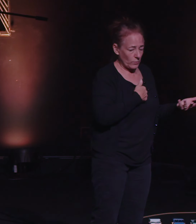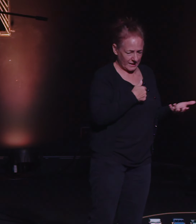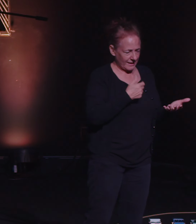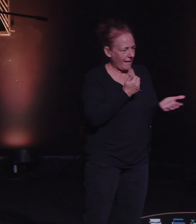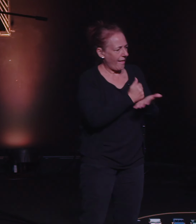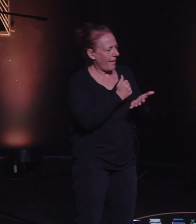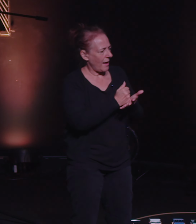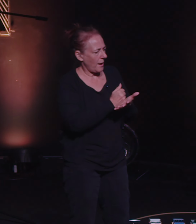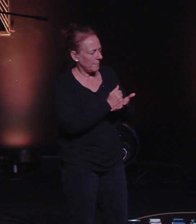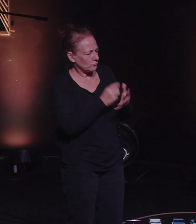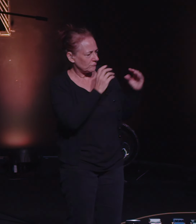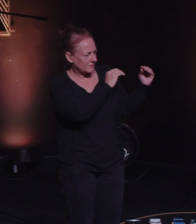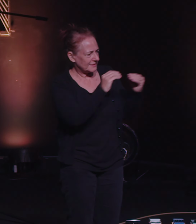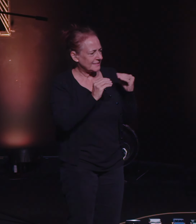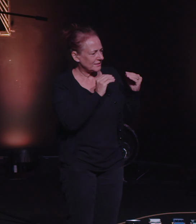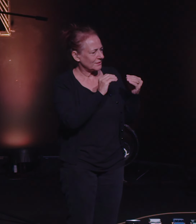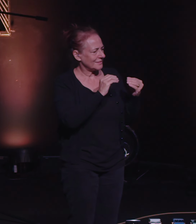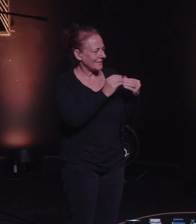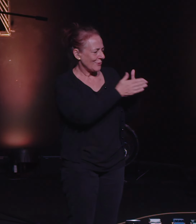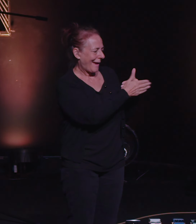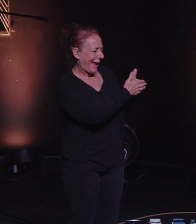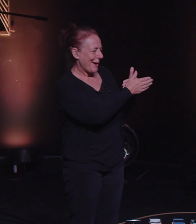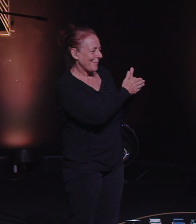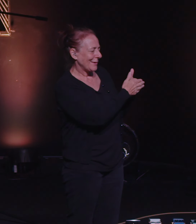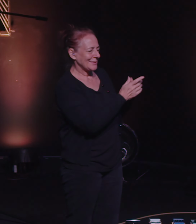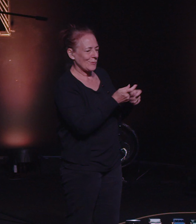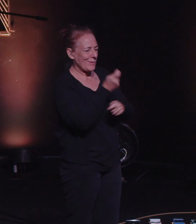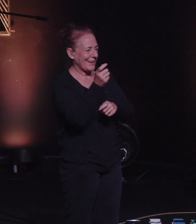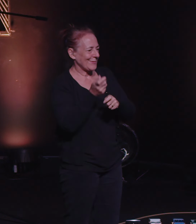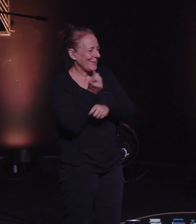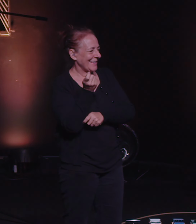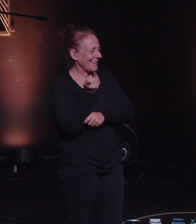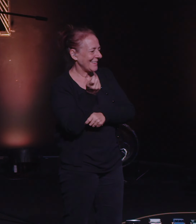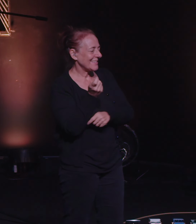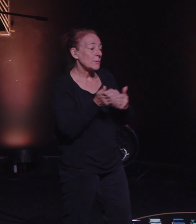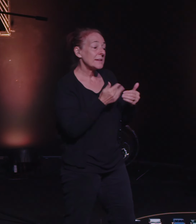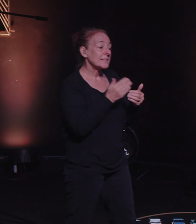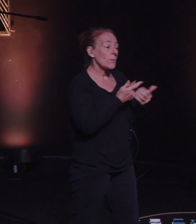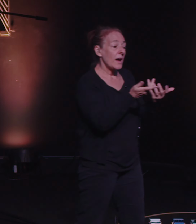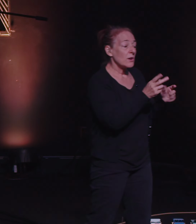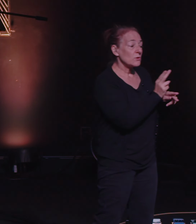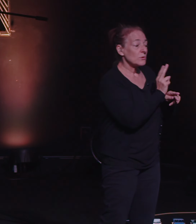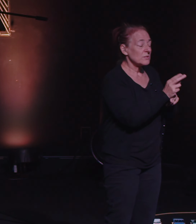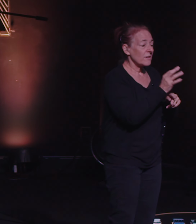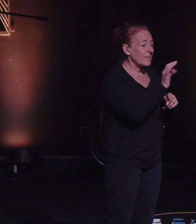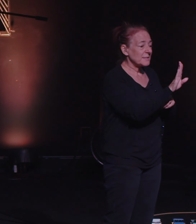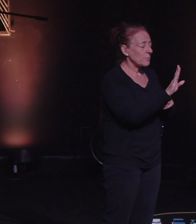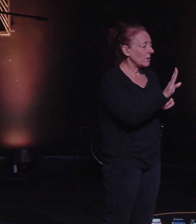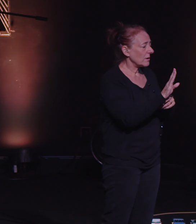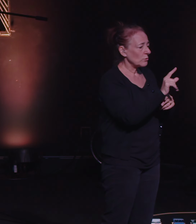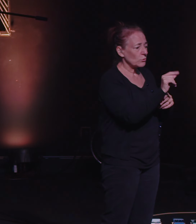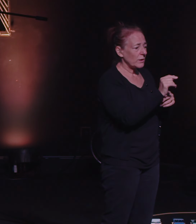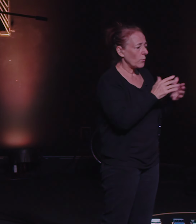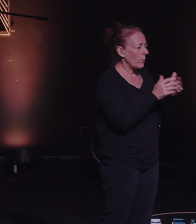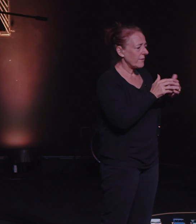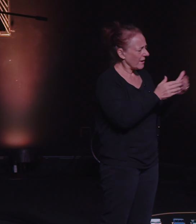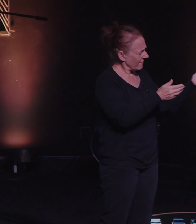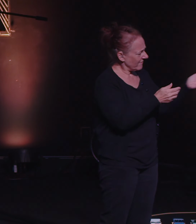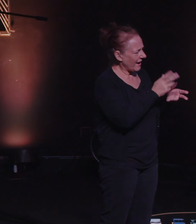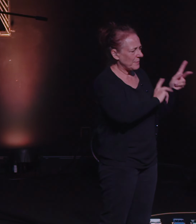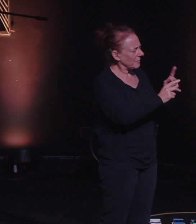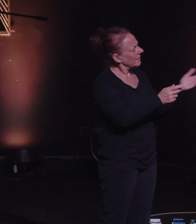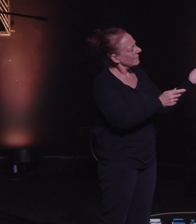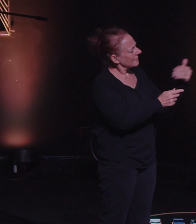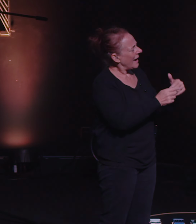with you. That's a win-win. And so one of the easy things that you can do is use your social media to invite people to church.